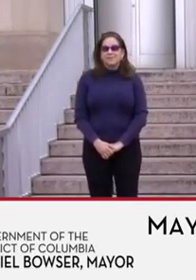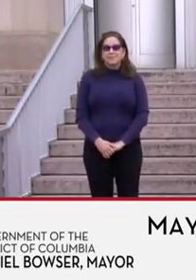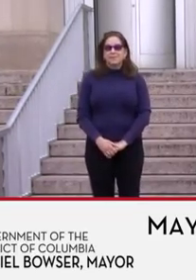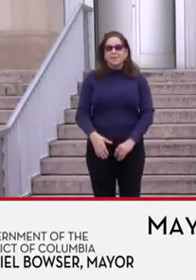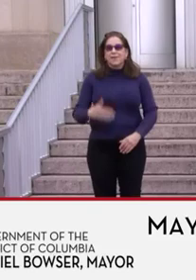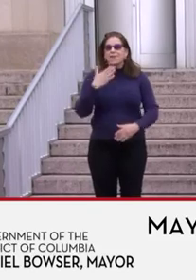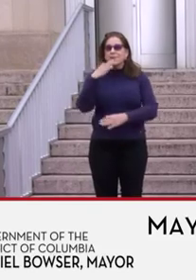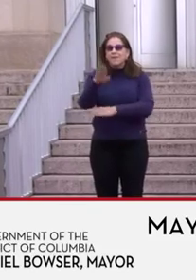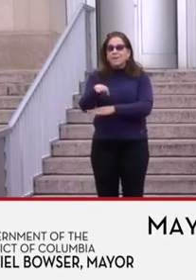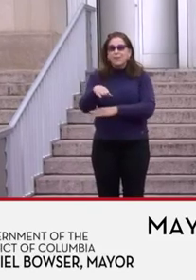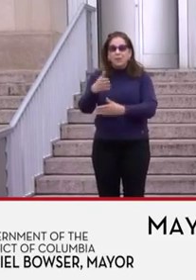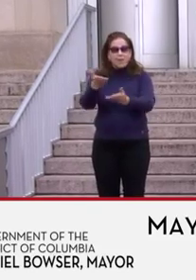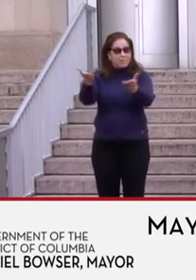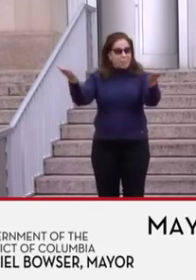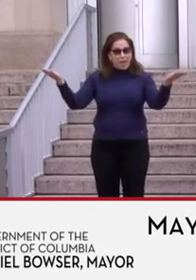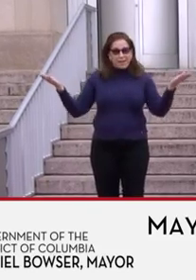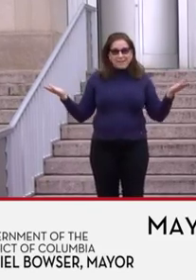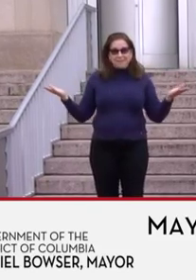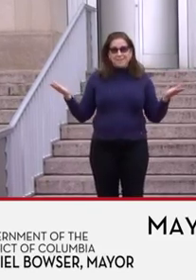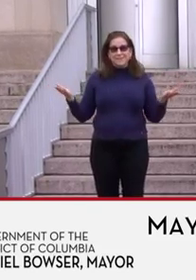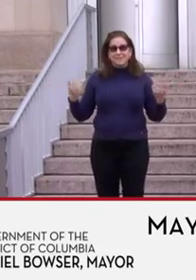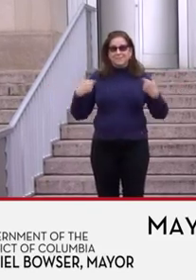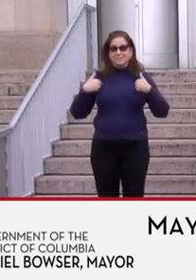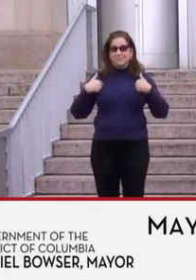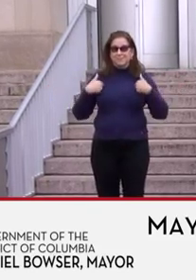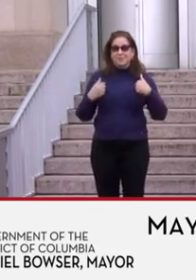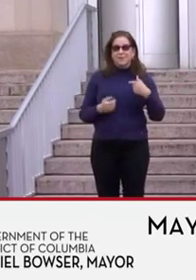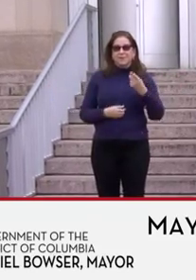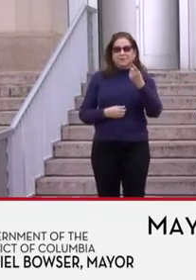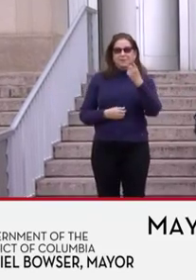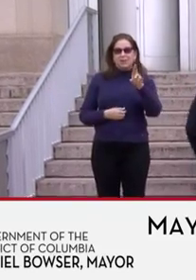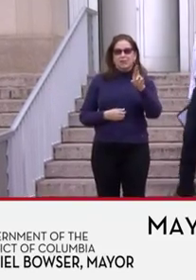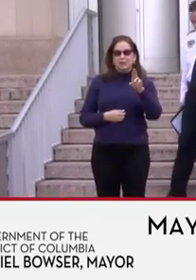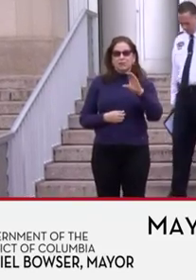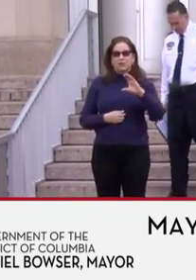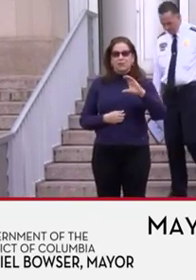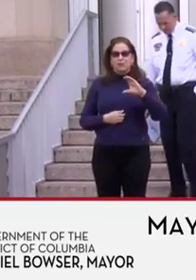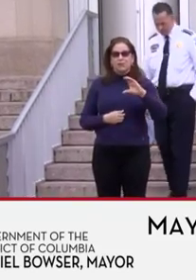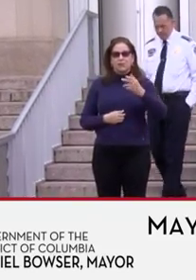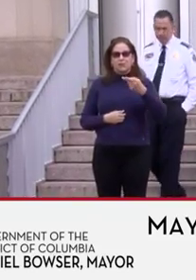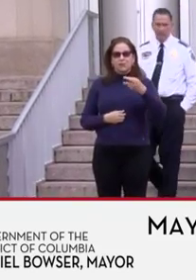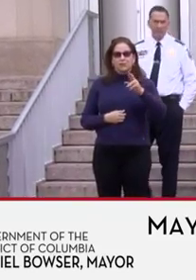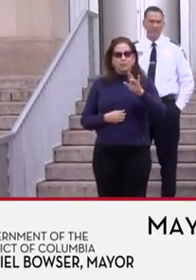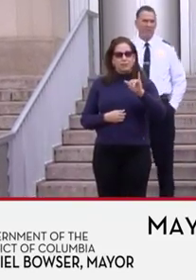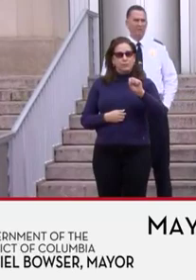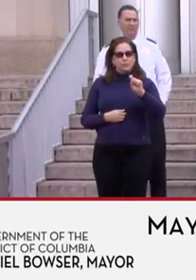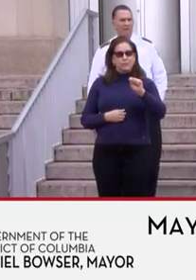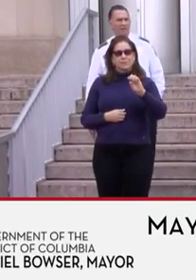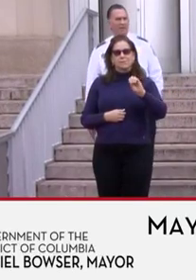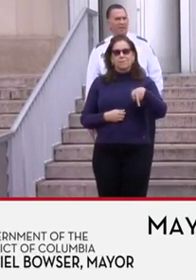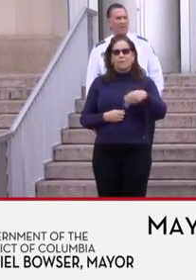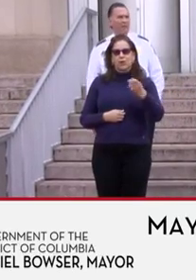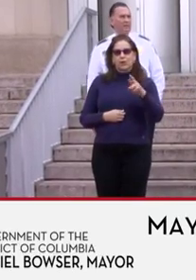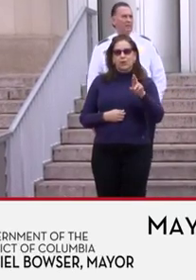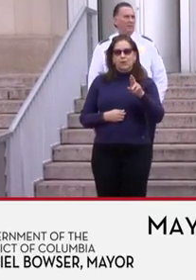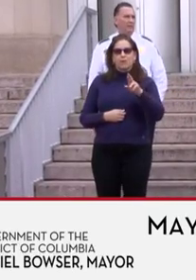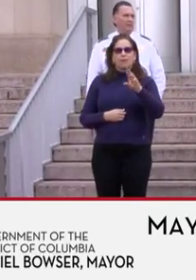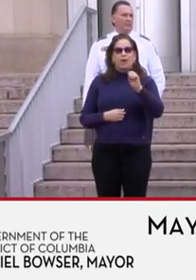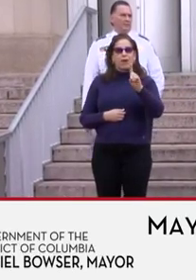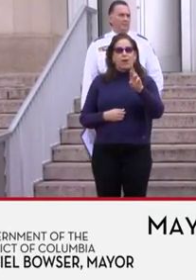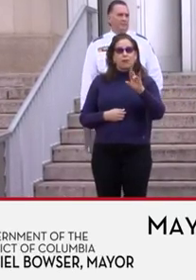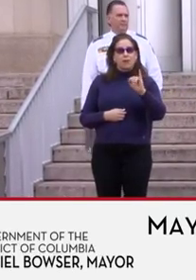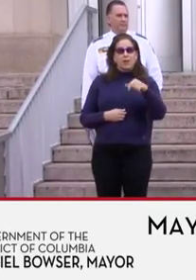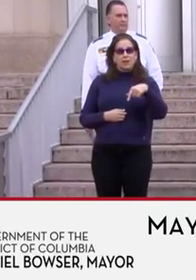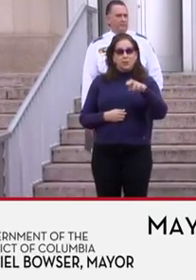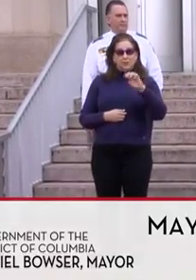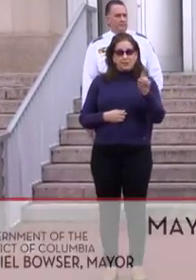Good afternoon, everyone. My name is Dr. Christopher Rodriguez. I'm the director of the DC Homeland Security and Emergency Management